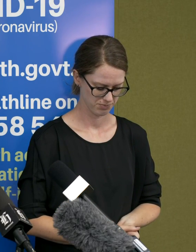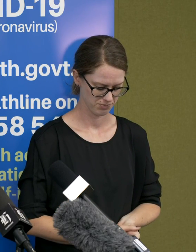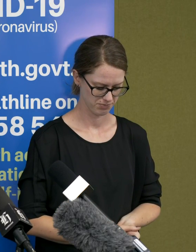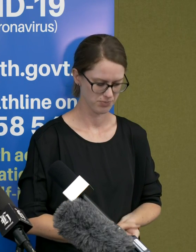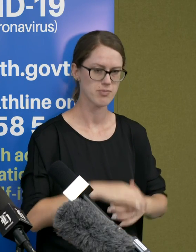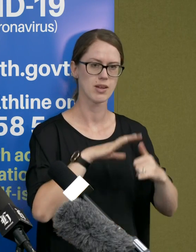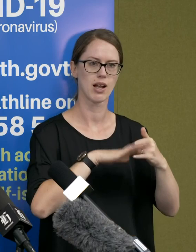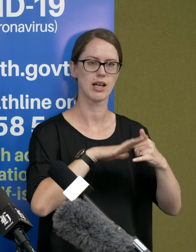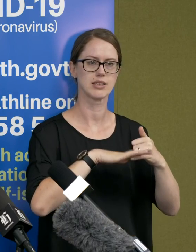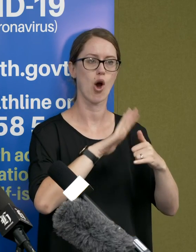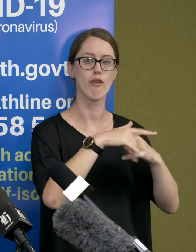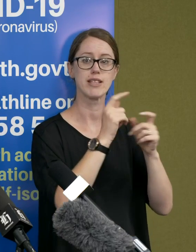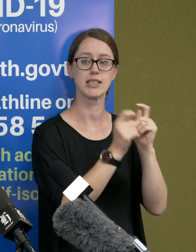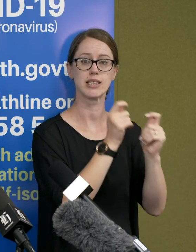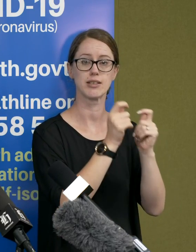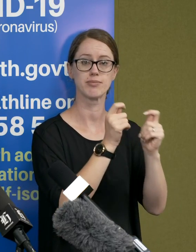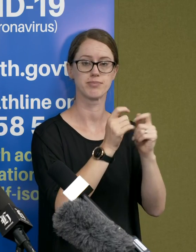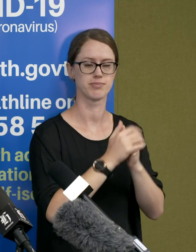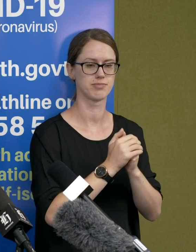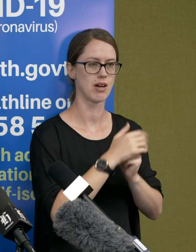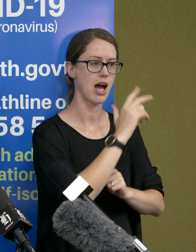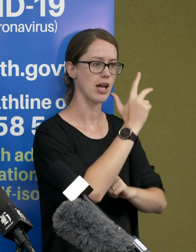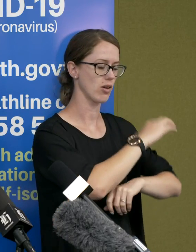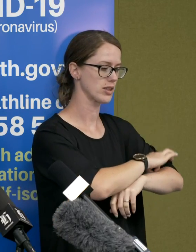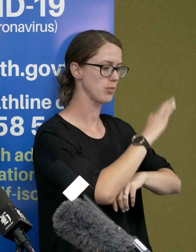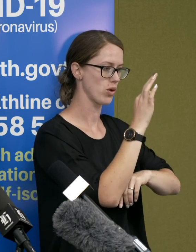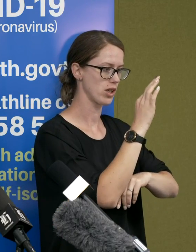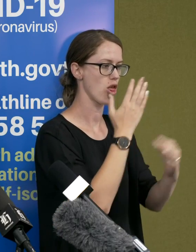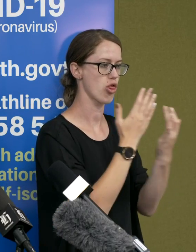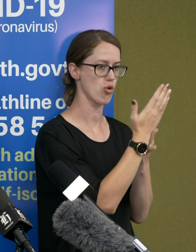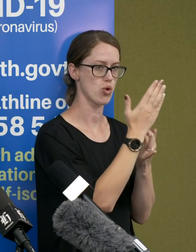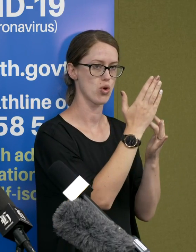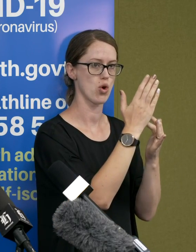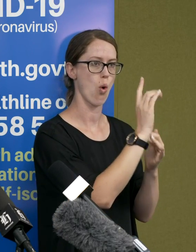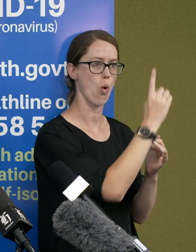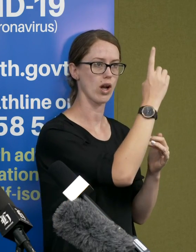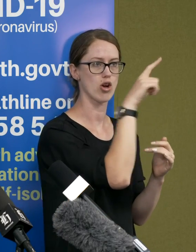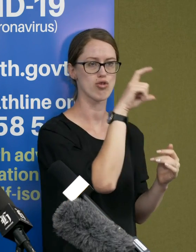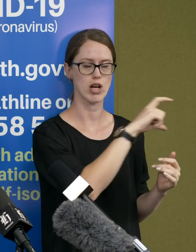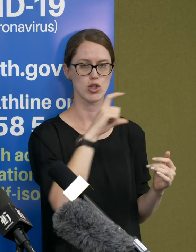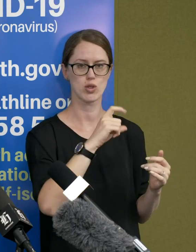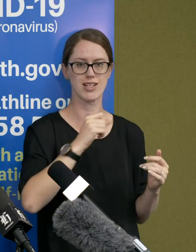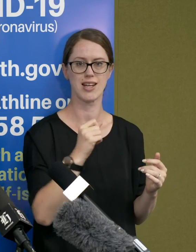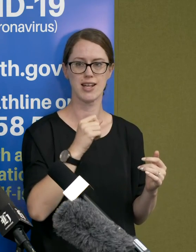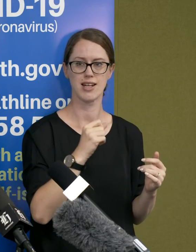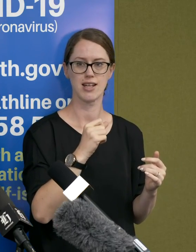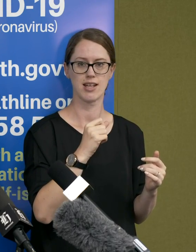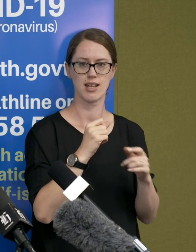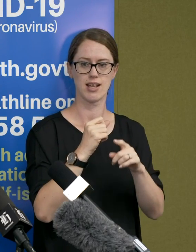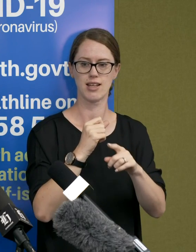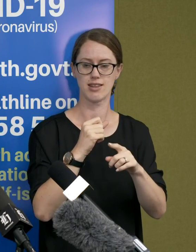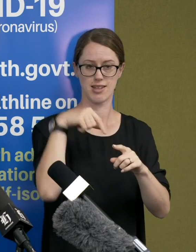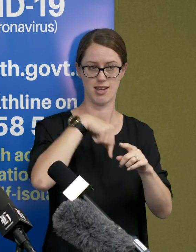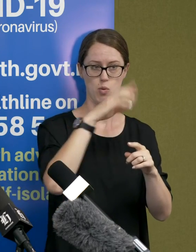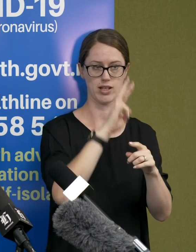And finally, just around testing, as at 8 a.m. this morning, across the laboratories in Auckland, Christchurch, Dunedin and the ESR laboratory